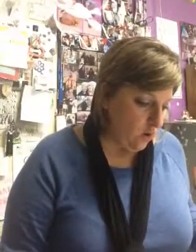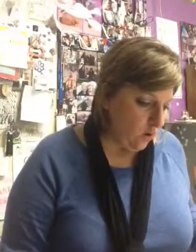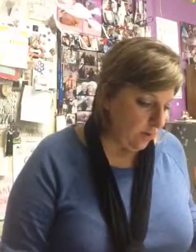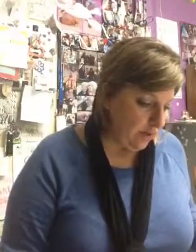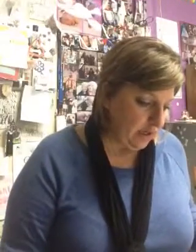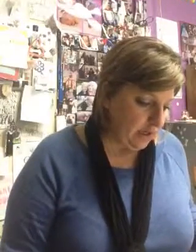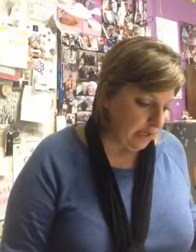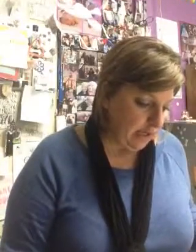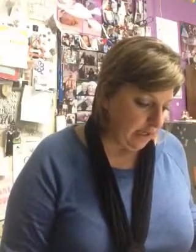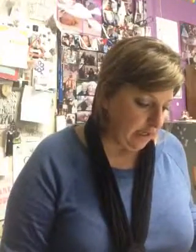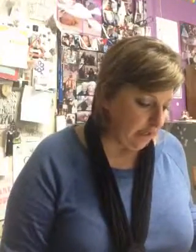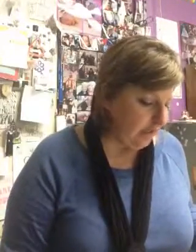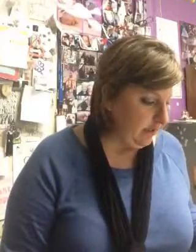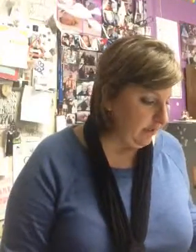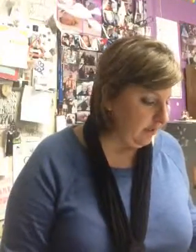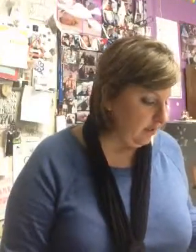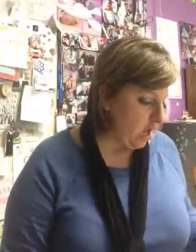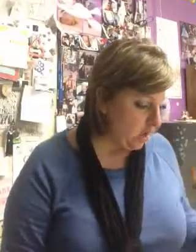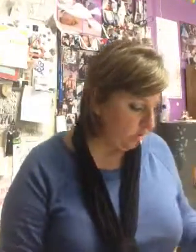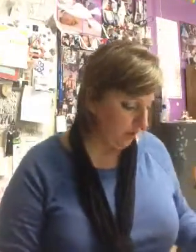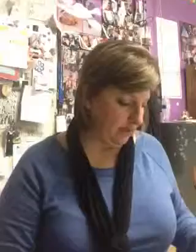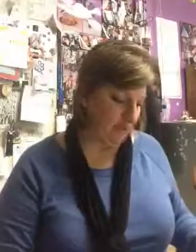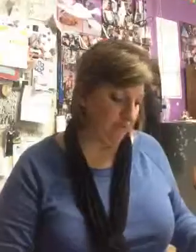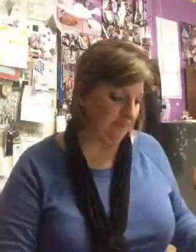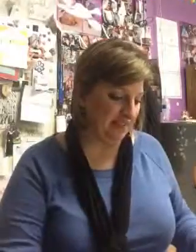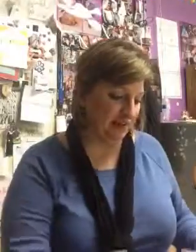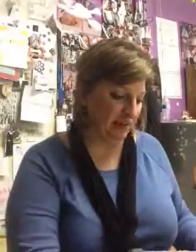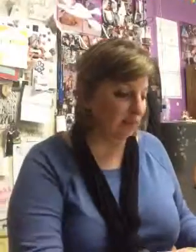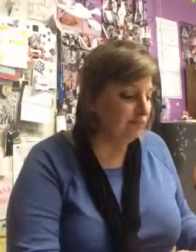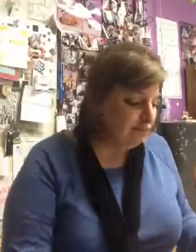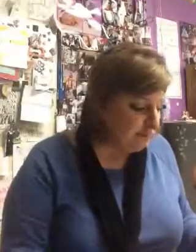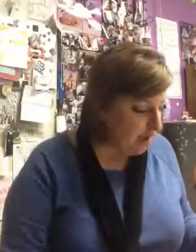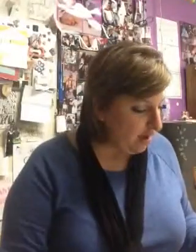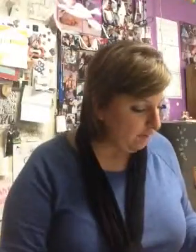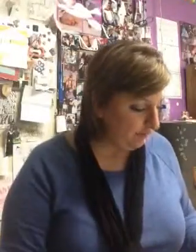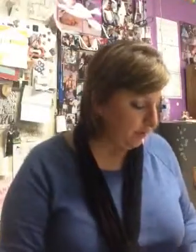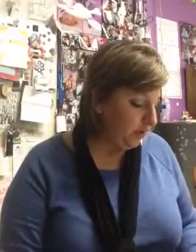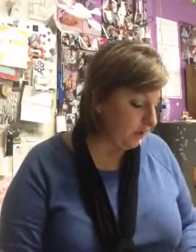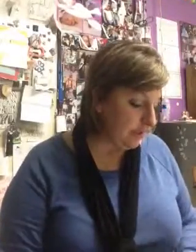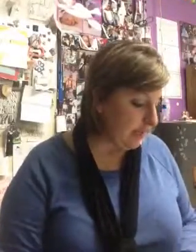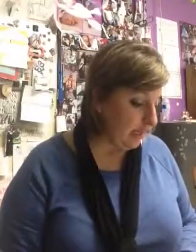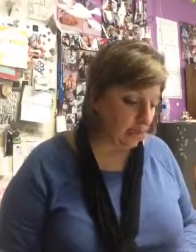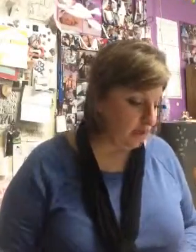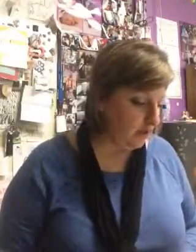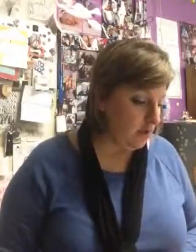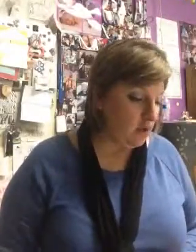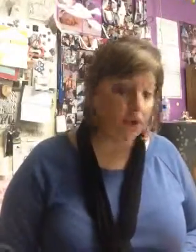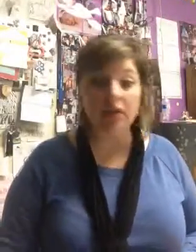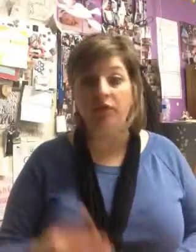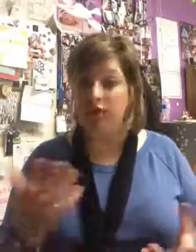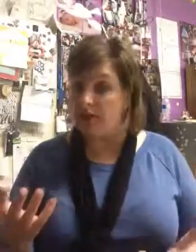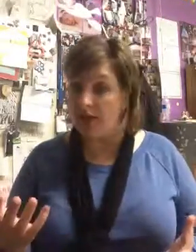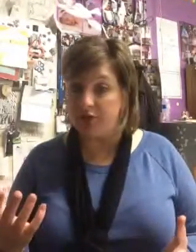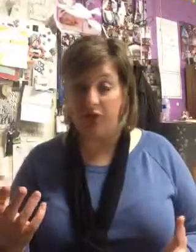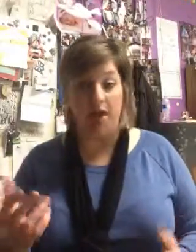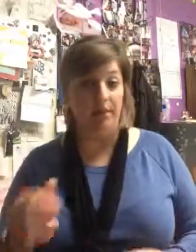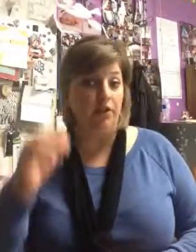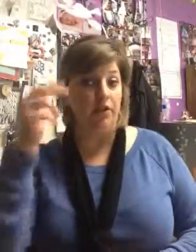So what you're going to say is, what are you going to say? Sorry. You're going to first establish the topic. So you have,